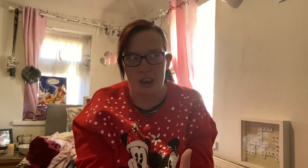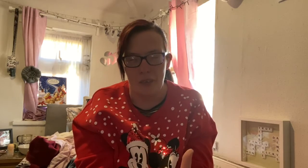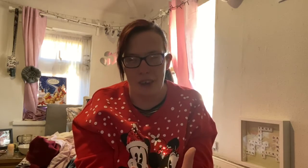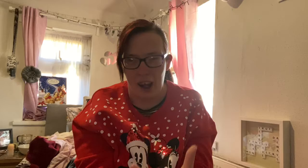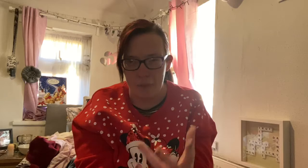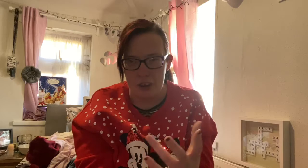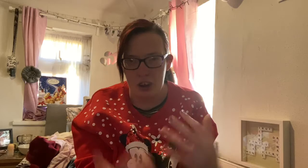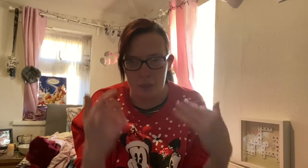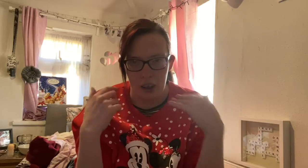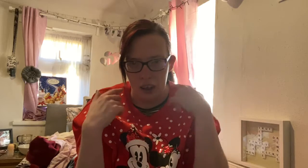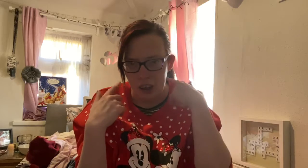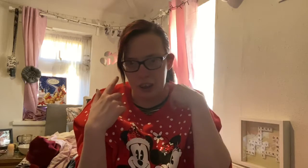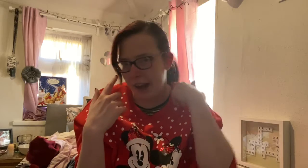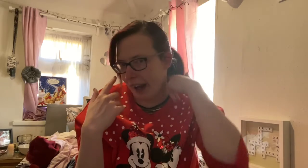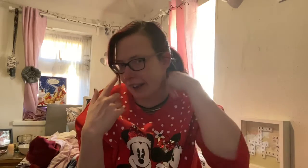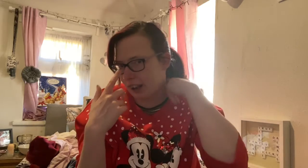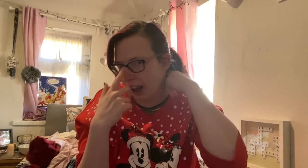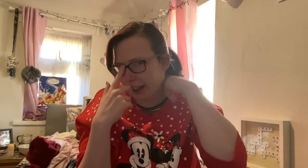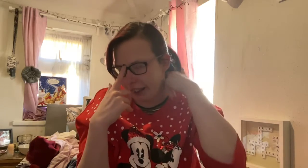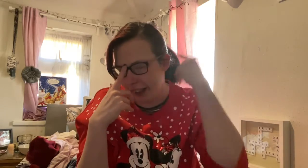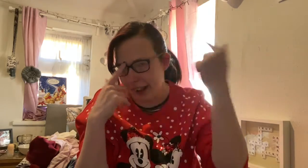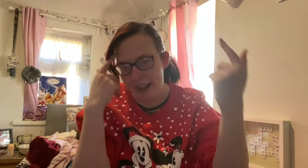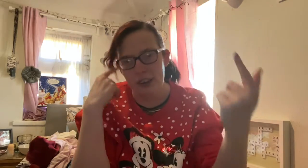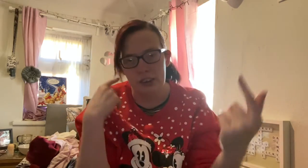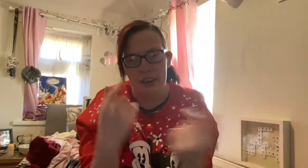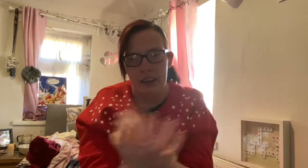something happened to him, like he had like a neck injury,